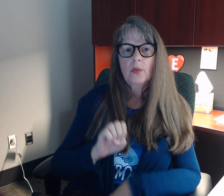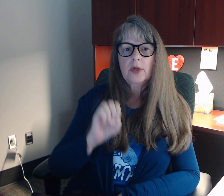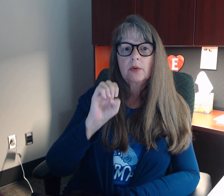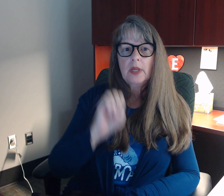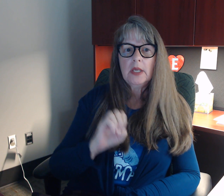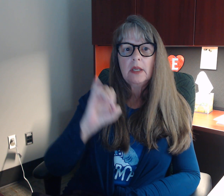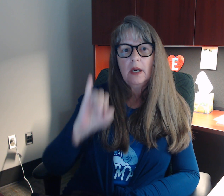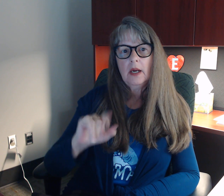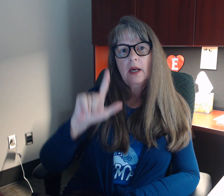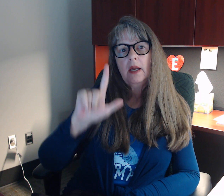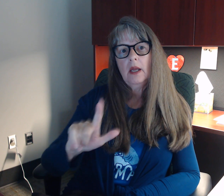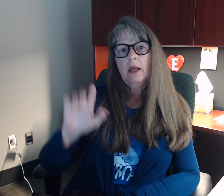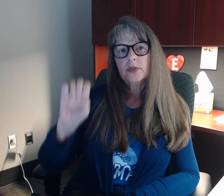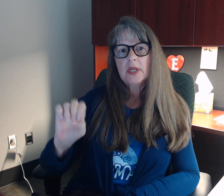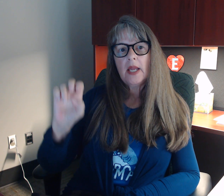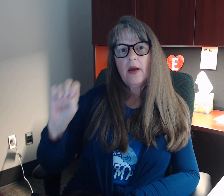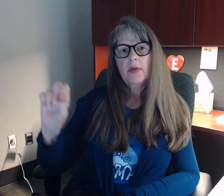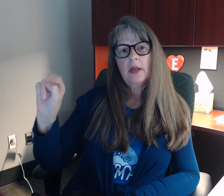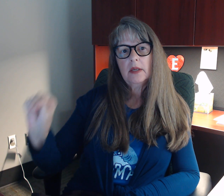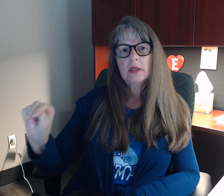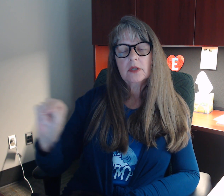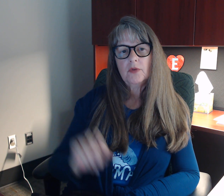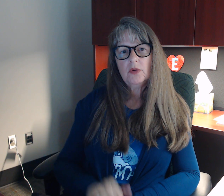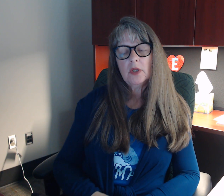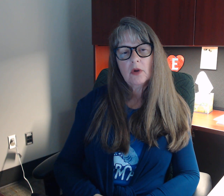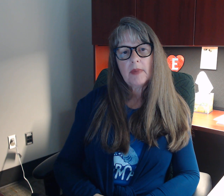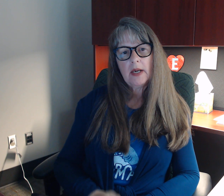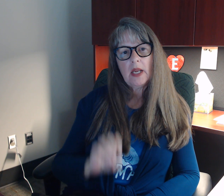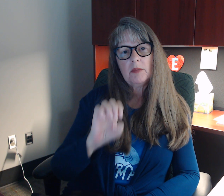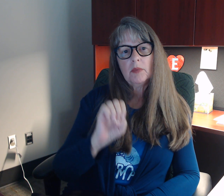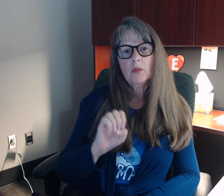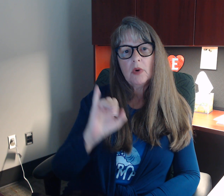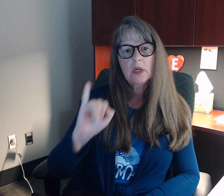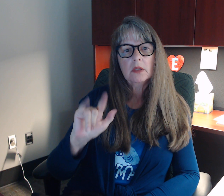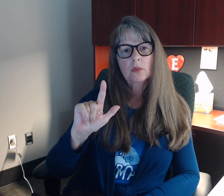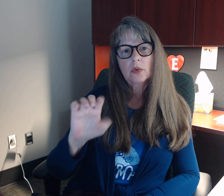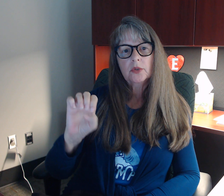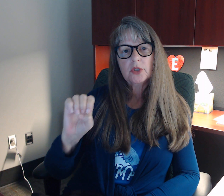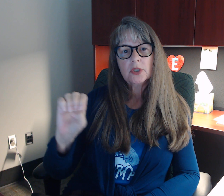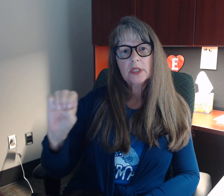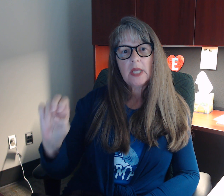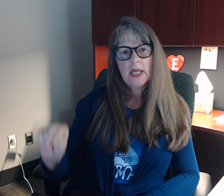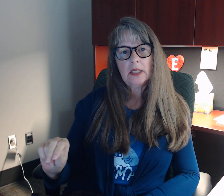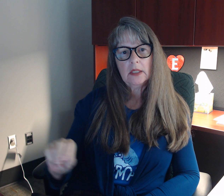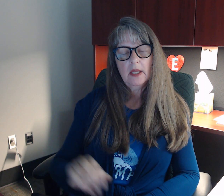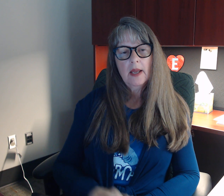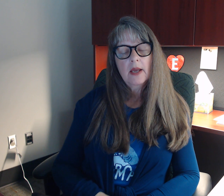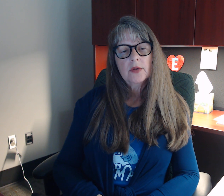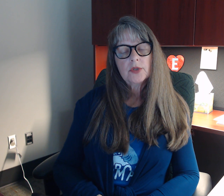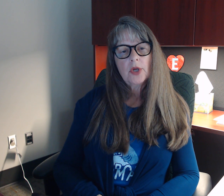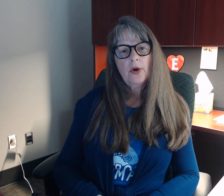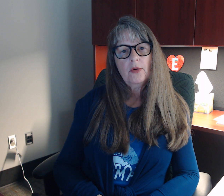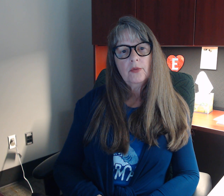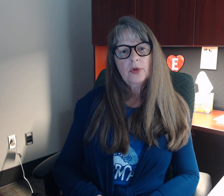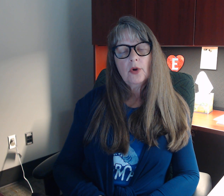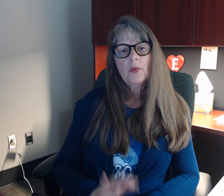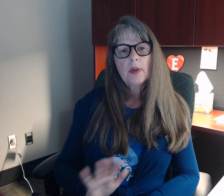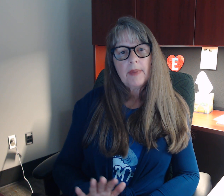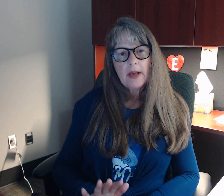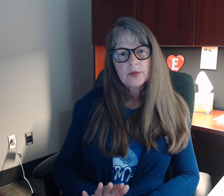to do E-I-L. See how that is? If you didn't know my name, you'd go, what in the world is she saying? So you don't want to bounce it.